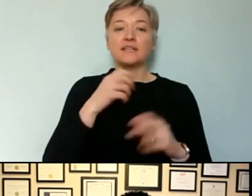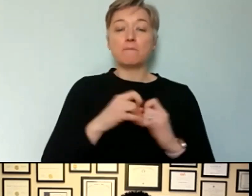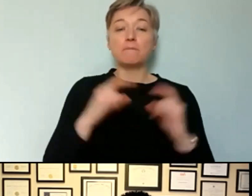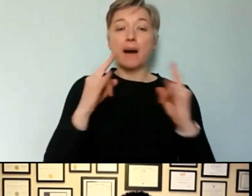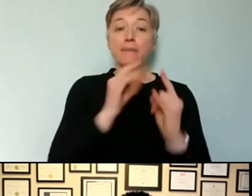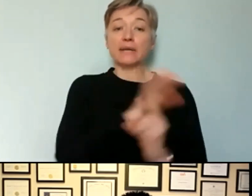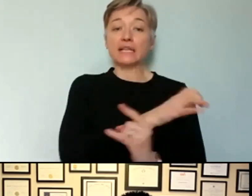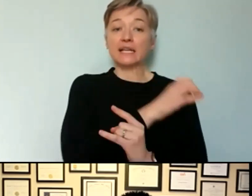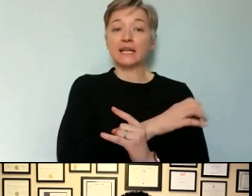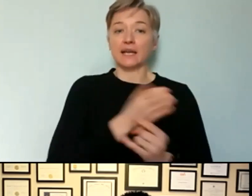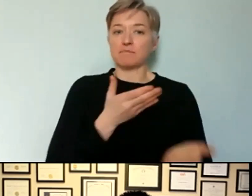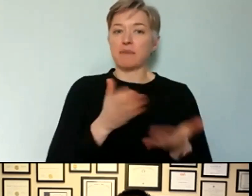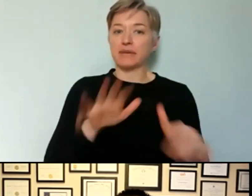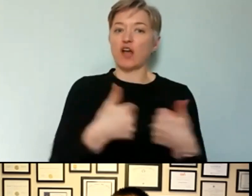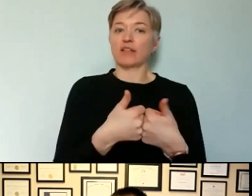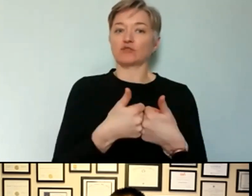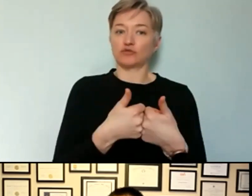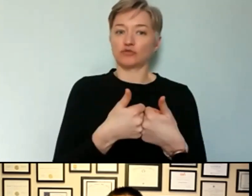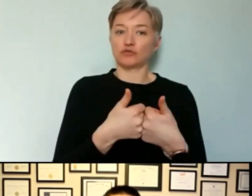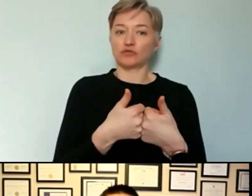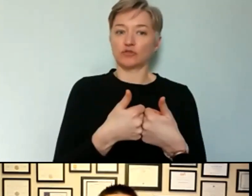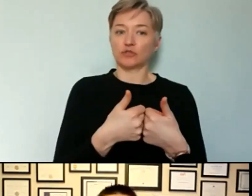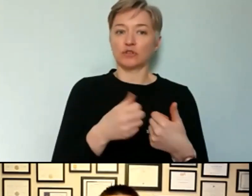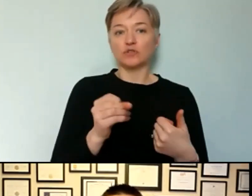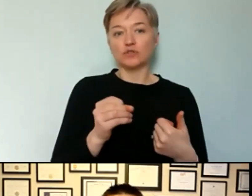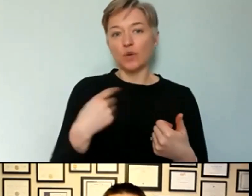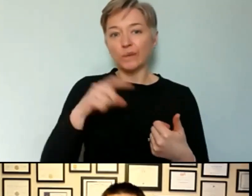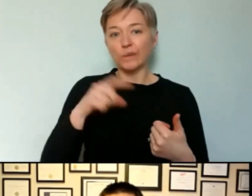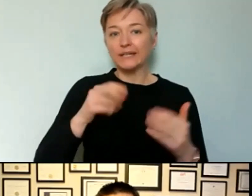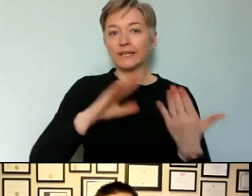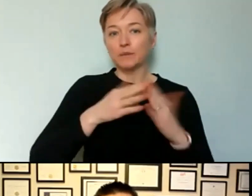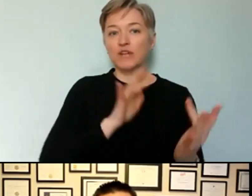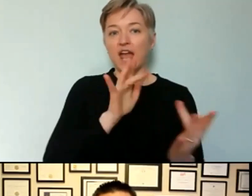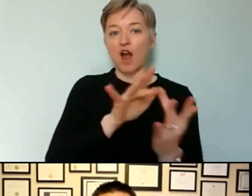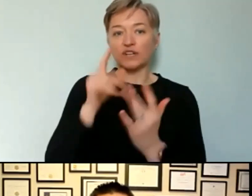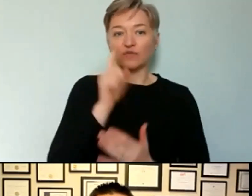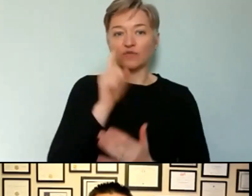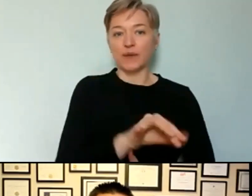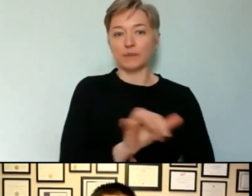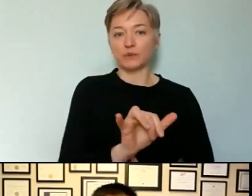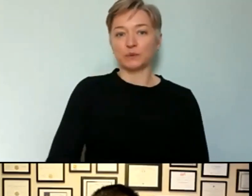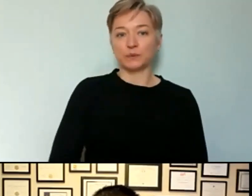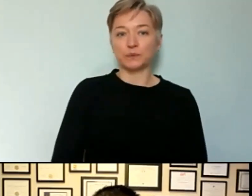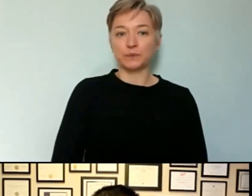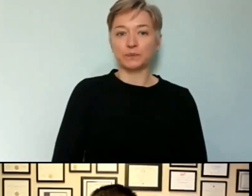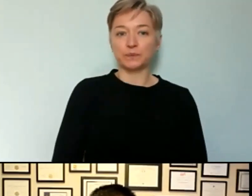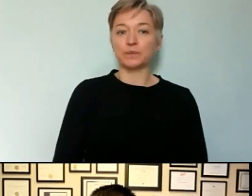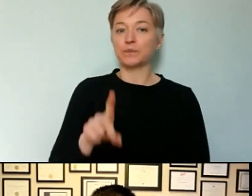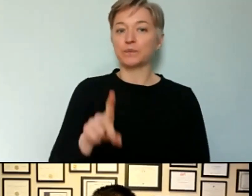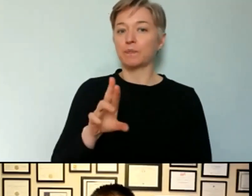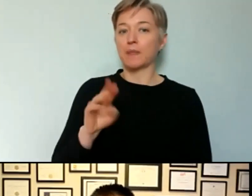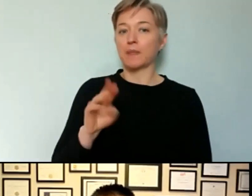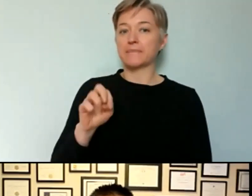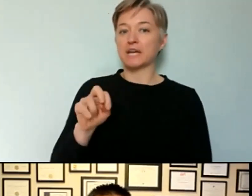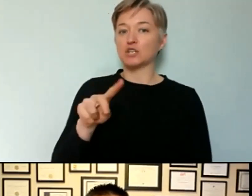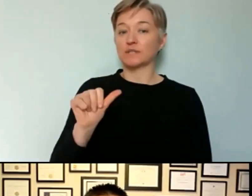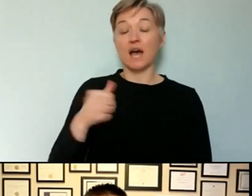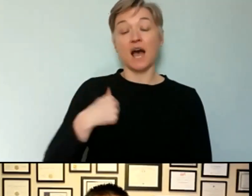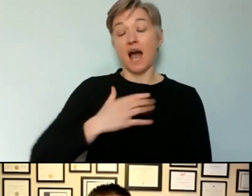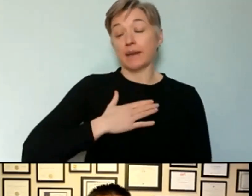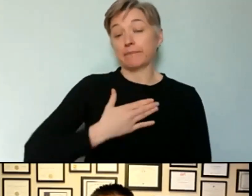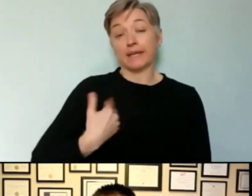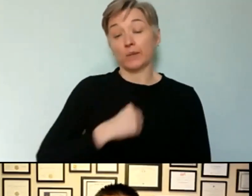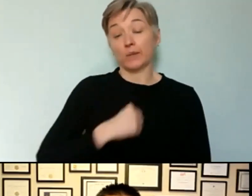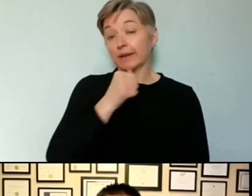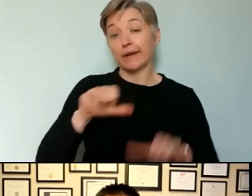be a challenge as we need to do community outreach for them as well. So if you could. Yeah. Yeah, admittedly, we're not doing very well, I don't